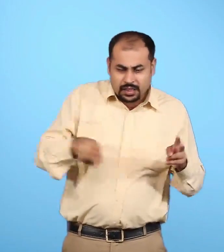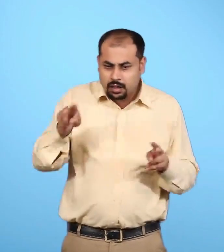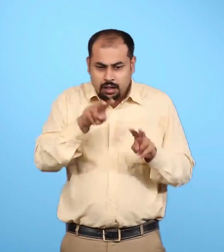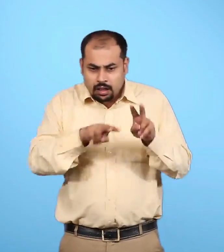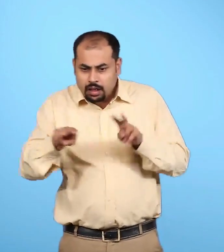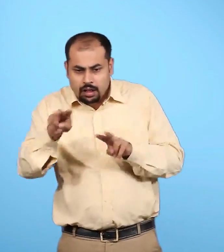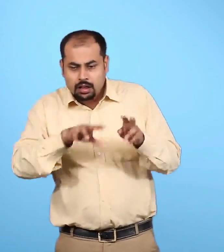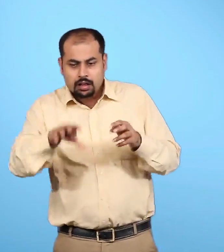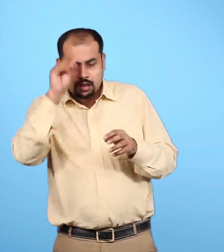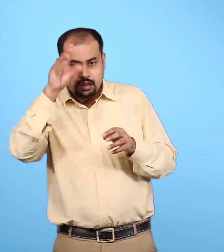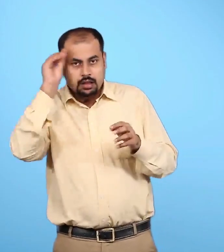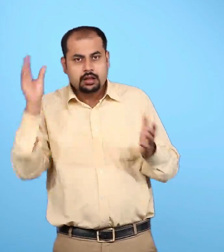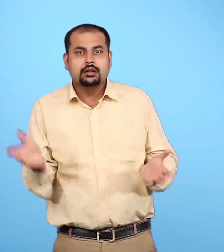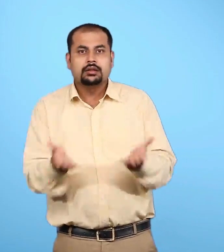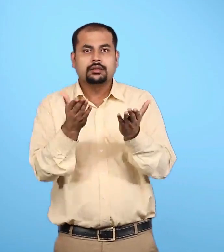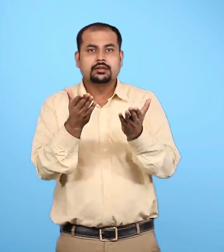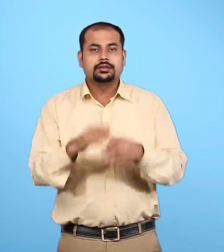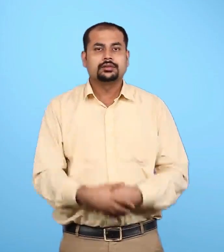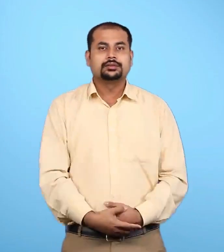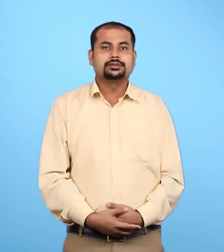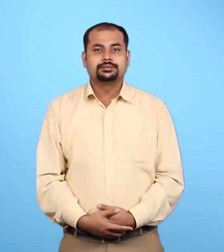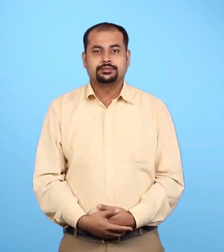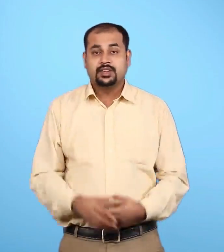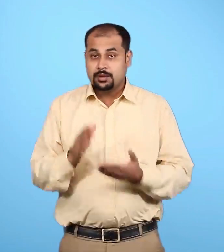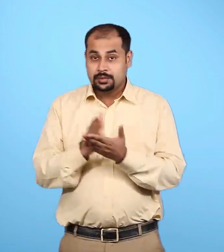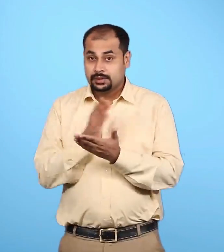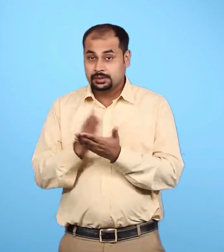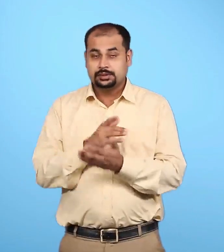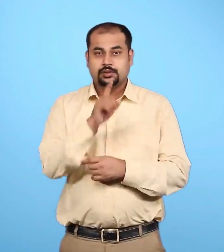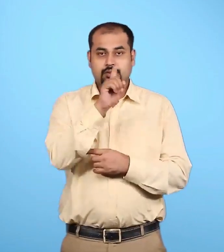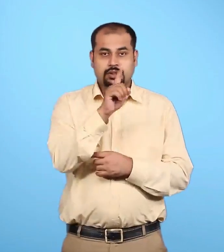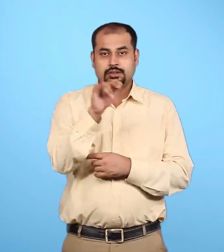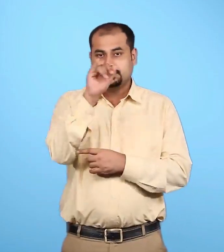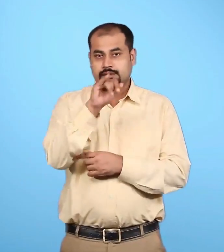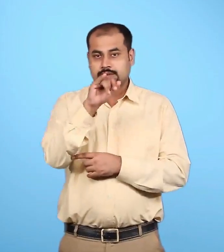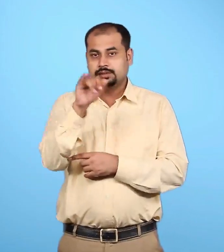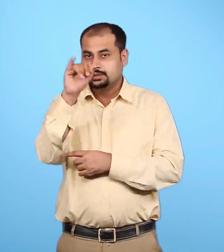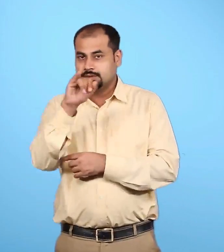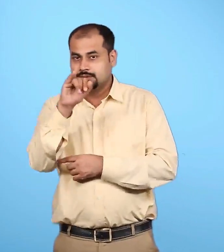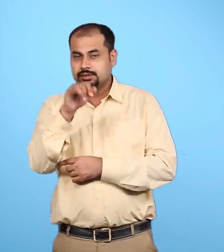to get an idea of the climate there. Page 166.